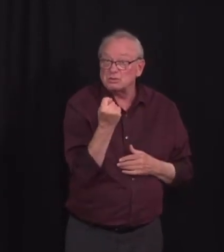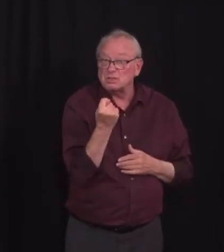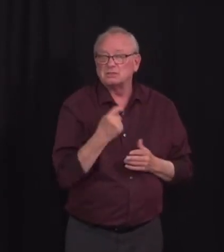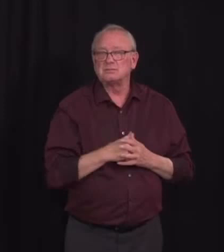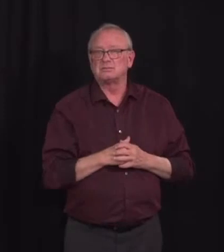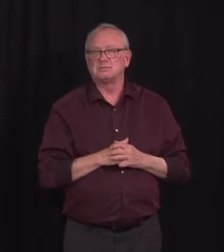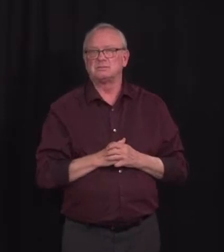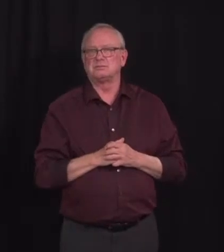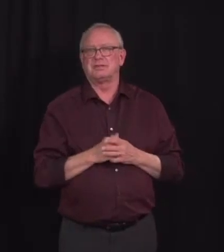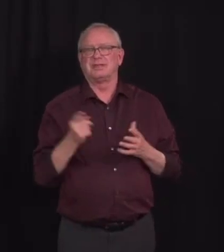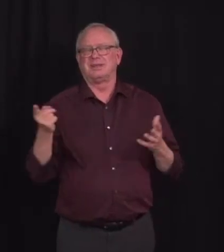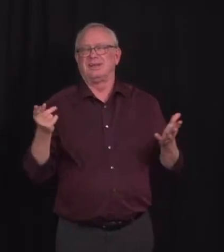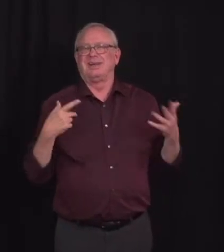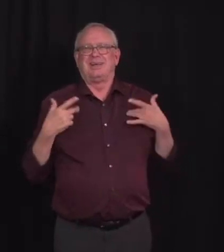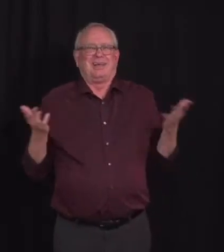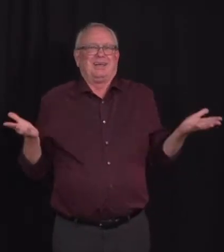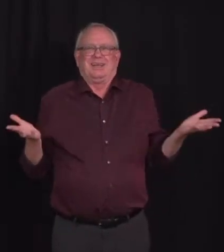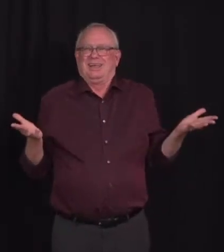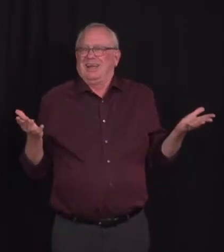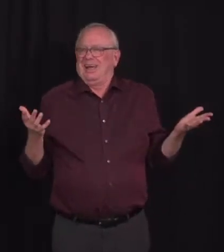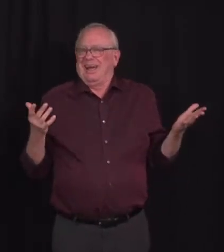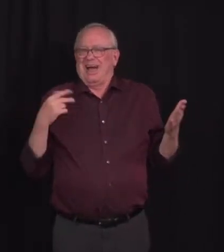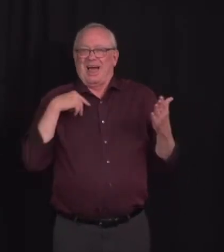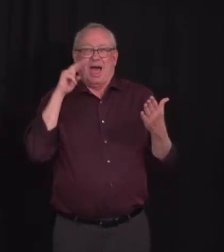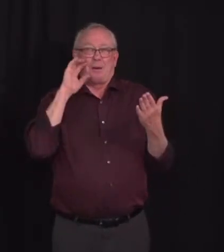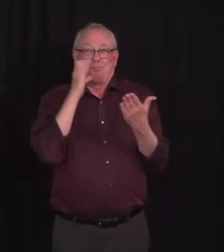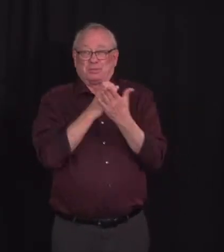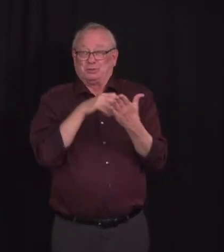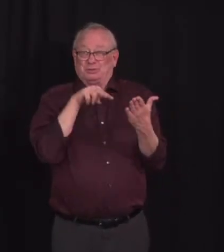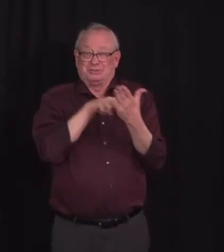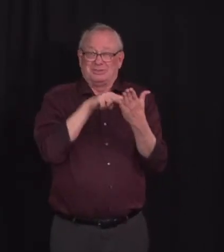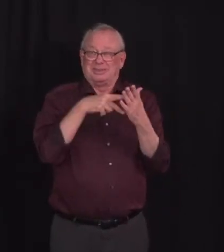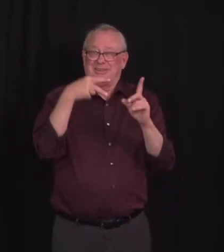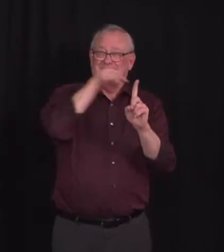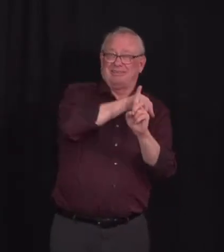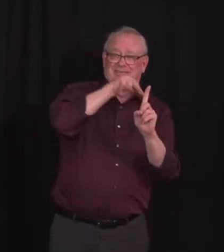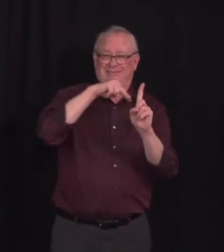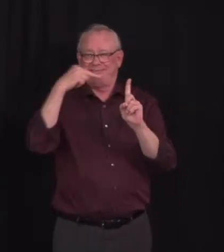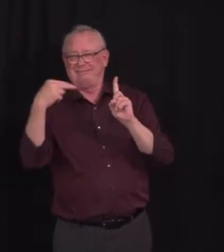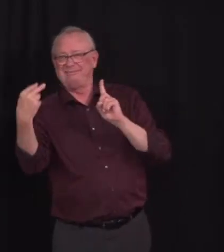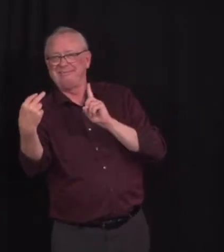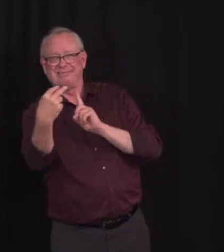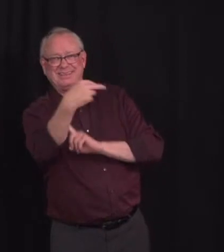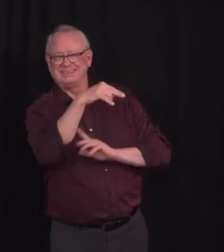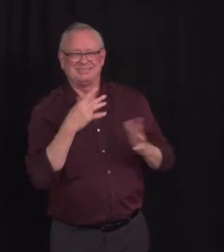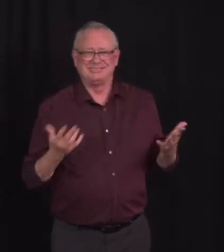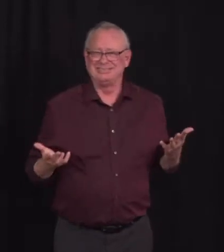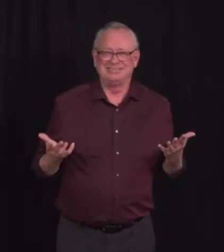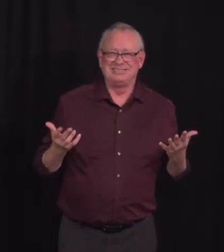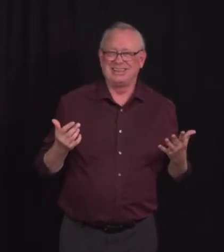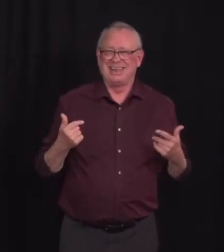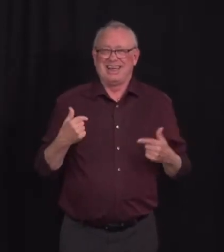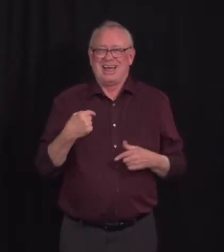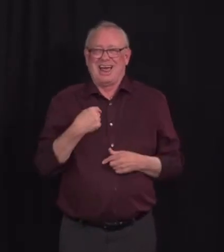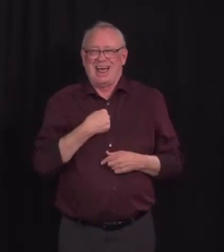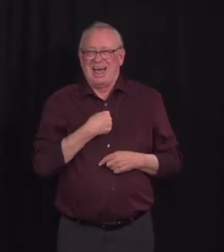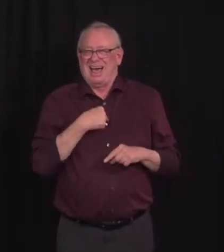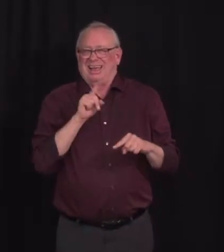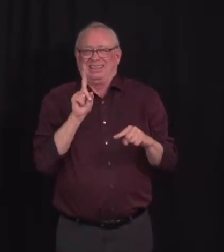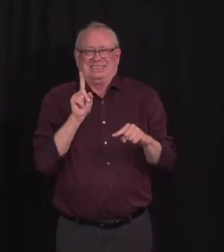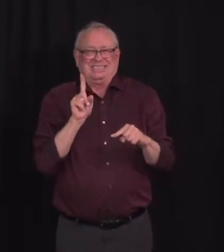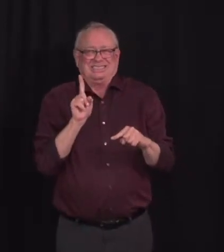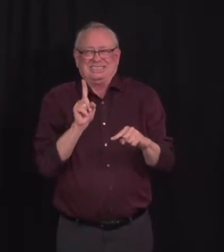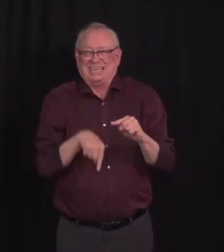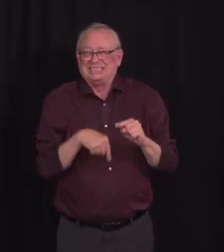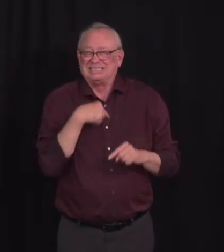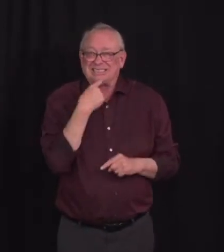Again, it's difficult in a picture, depending on perspective, to know exactly. So I would say that I'm not able to say with certainty. But what's